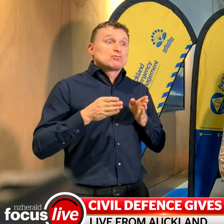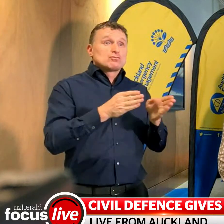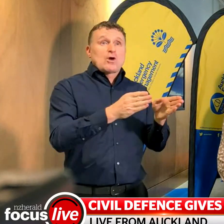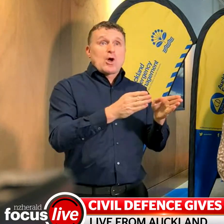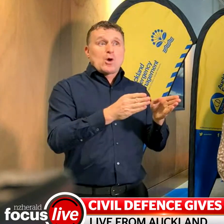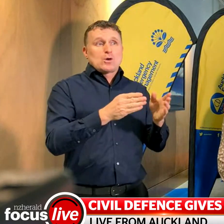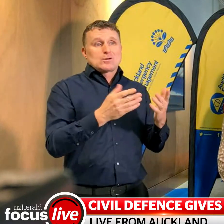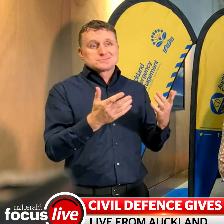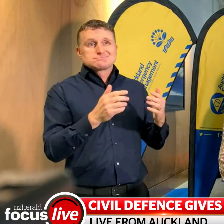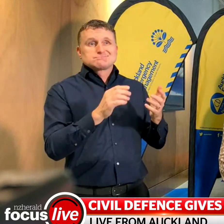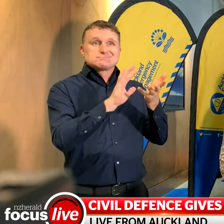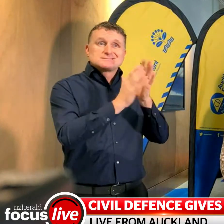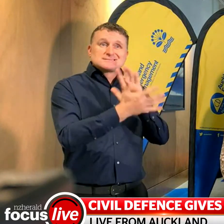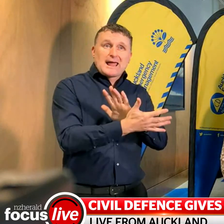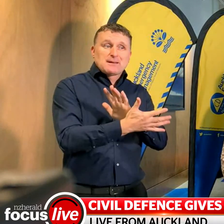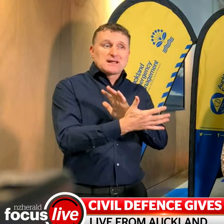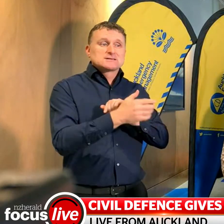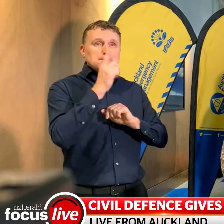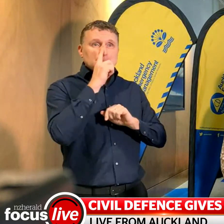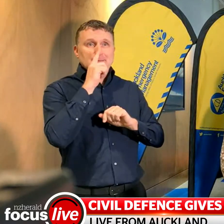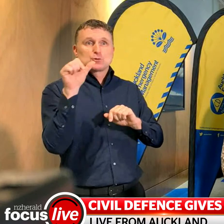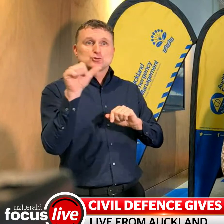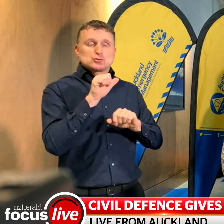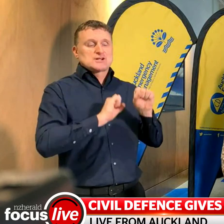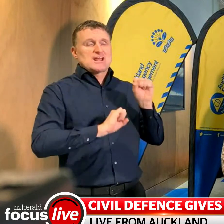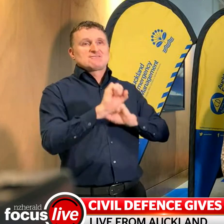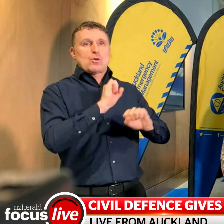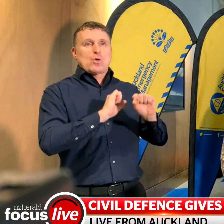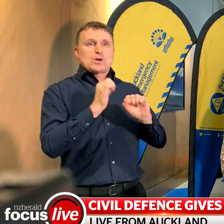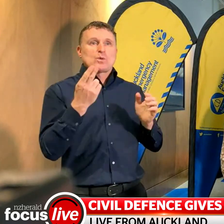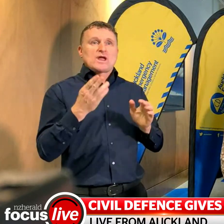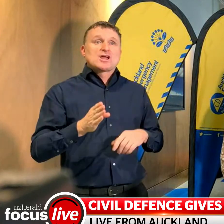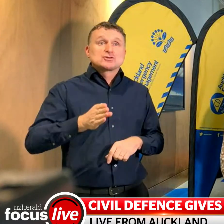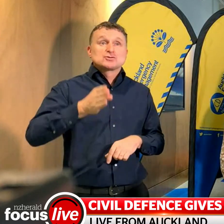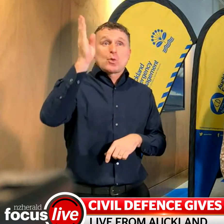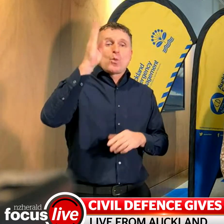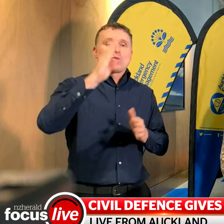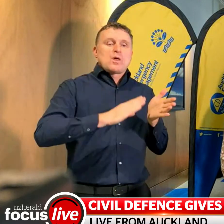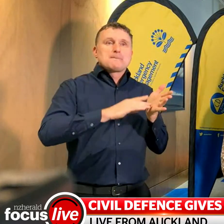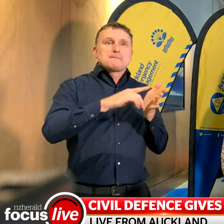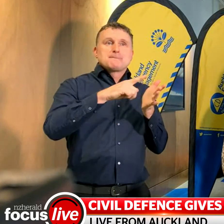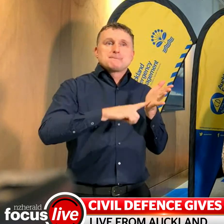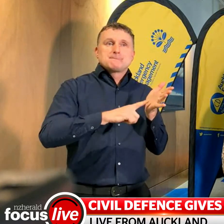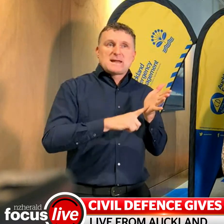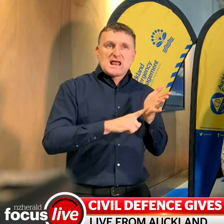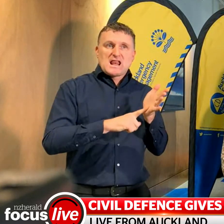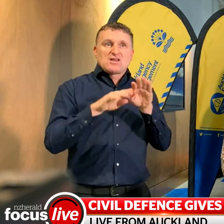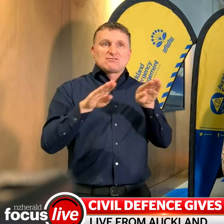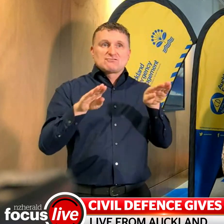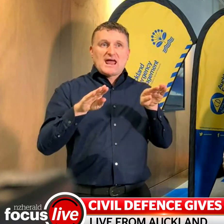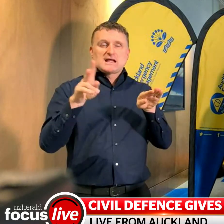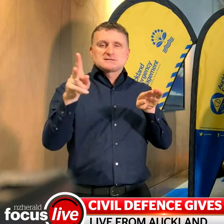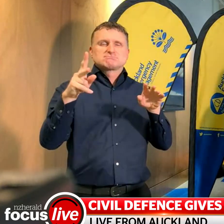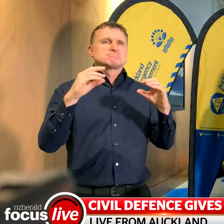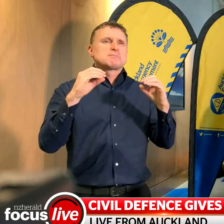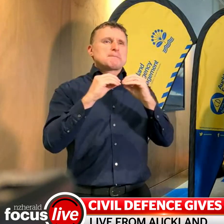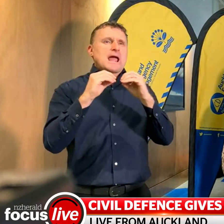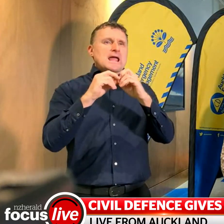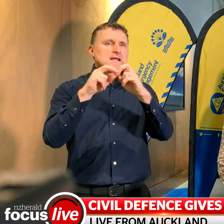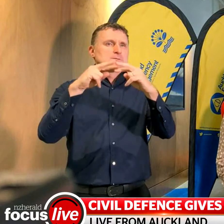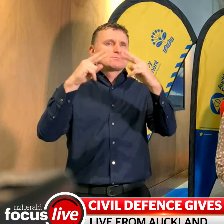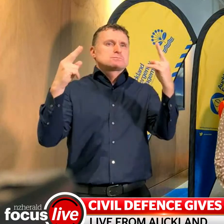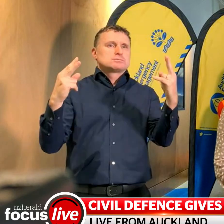that we're recommending that people still continue to avoid. In the north, Mill Flat Road, the Bailey Bridge installation